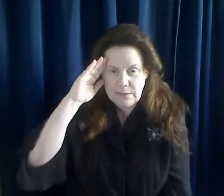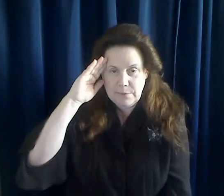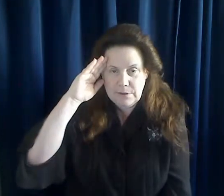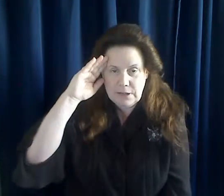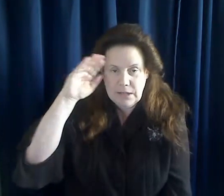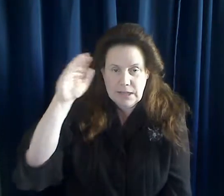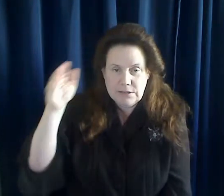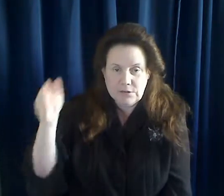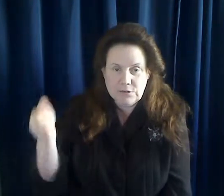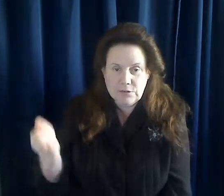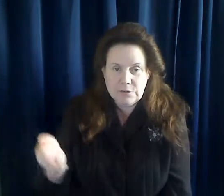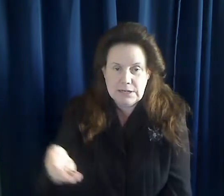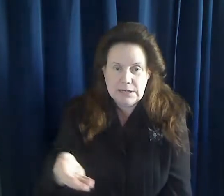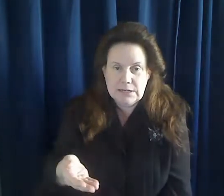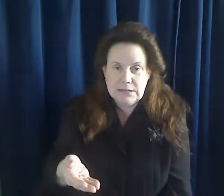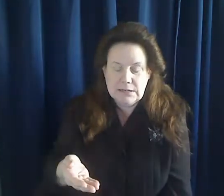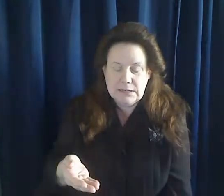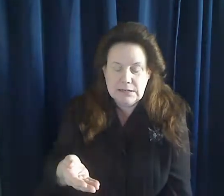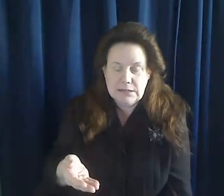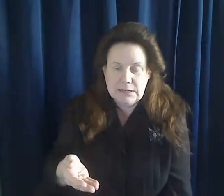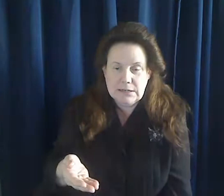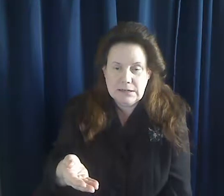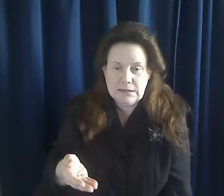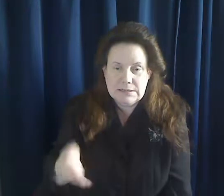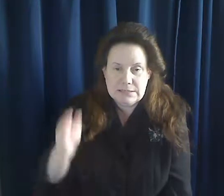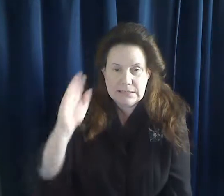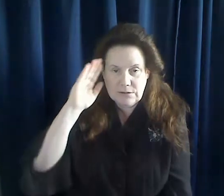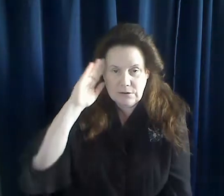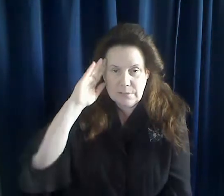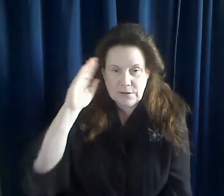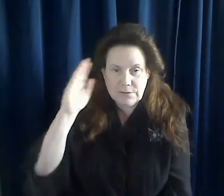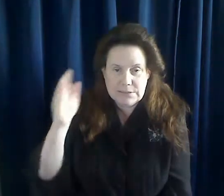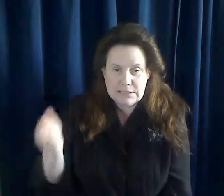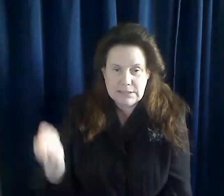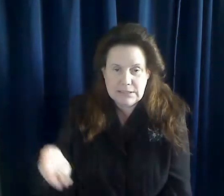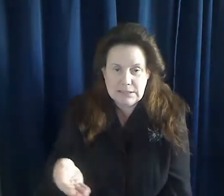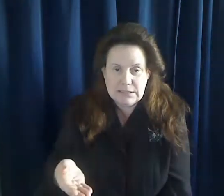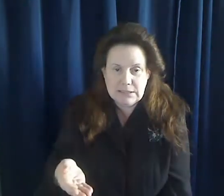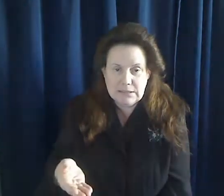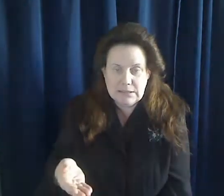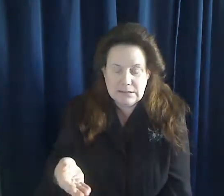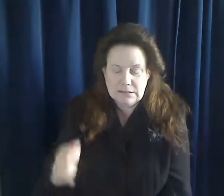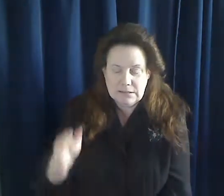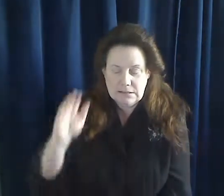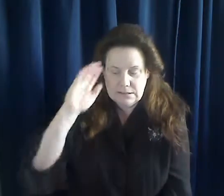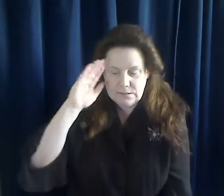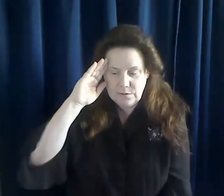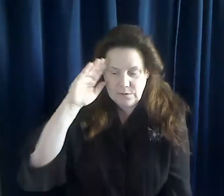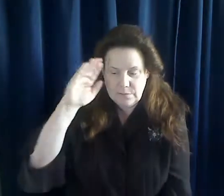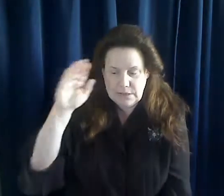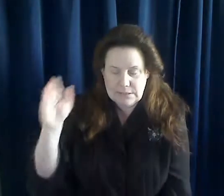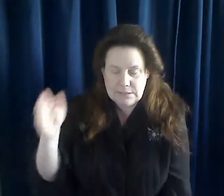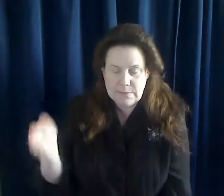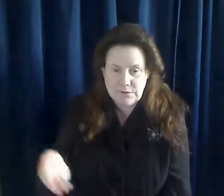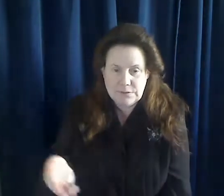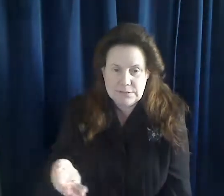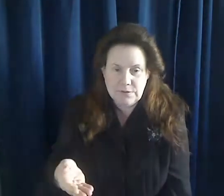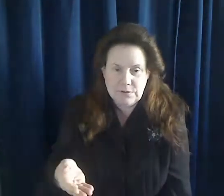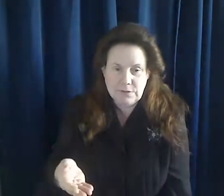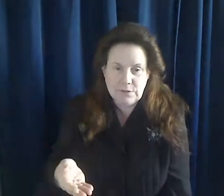temple and you do a C or a backwards C. So for me, it's a backwards C. For you, it would